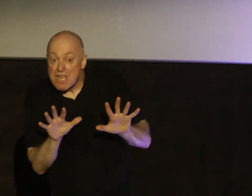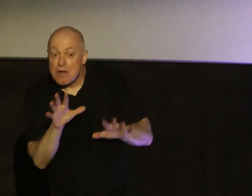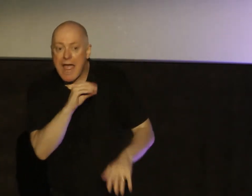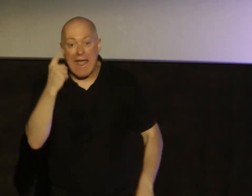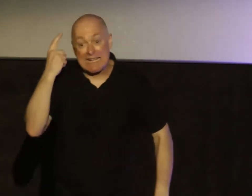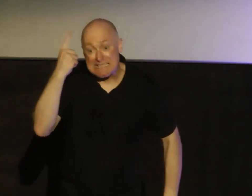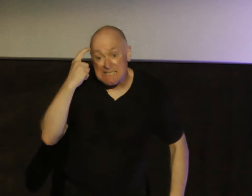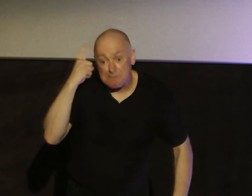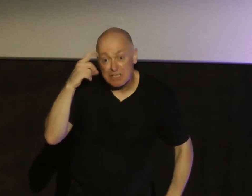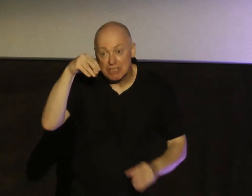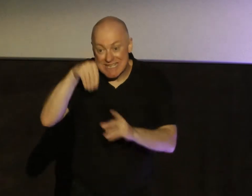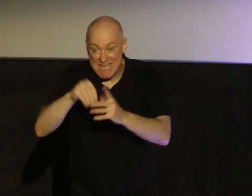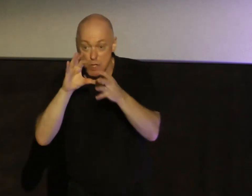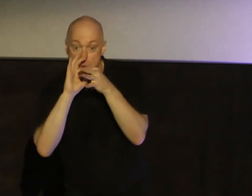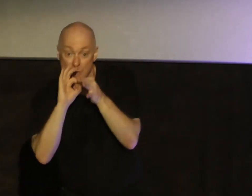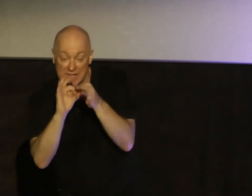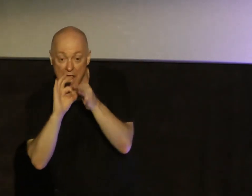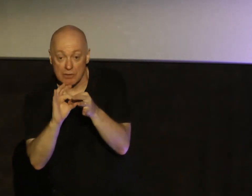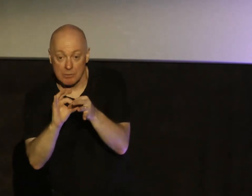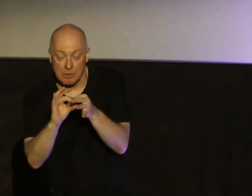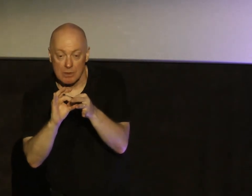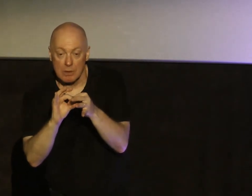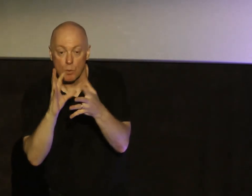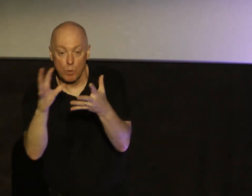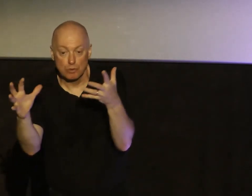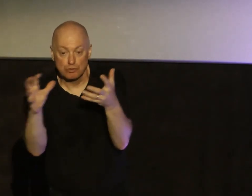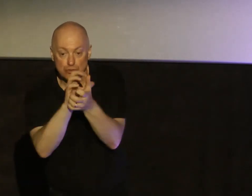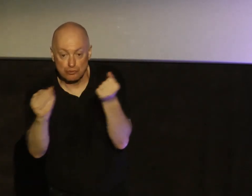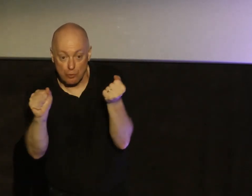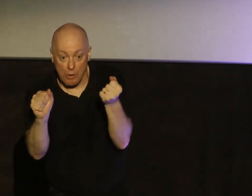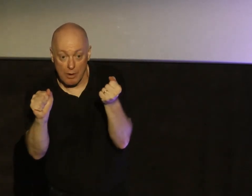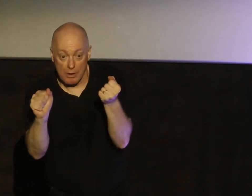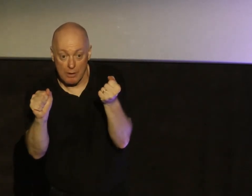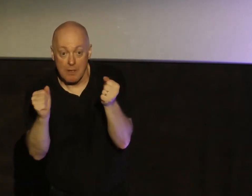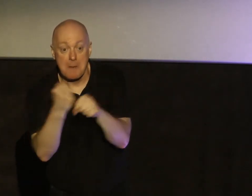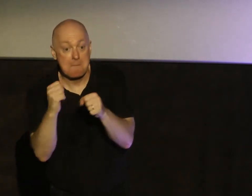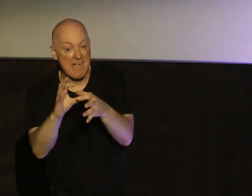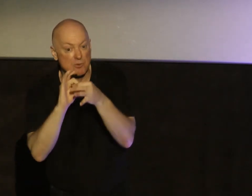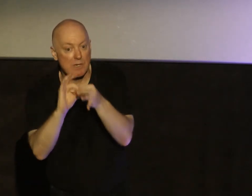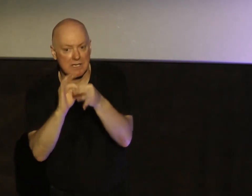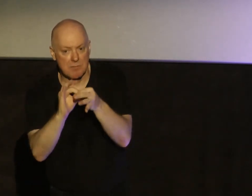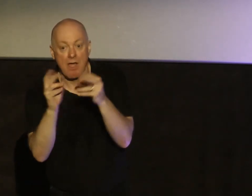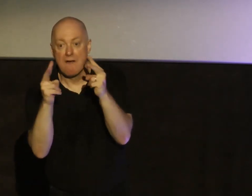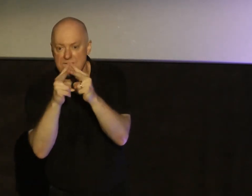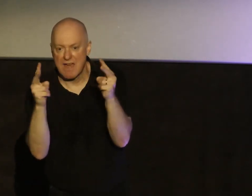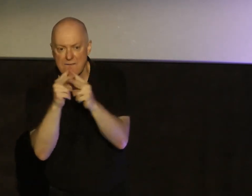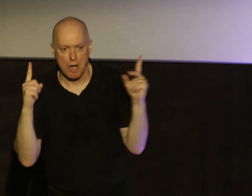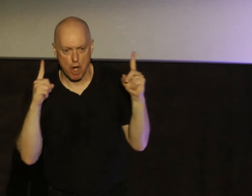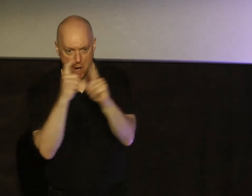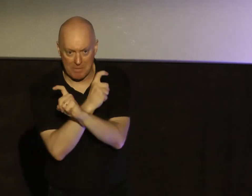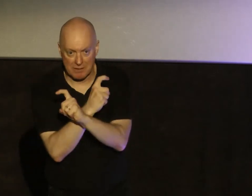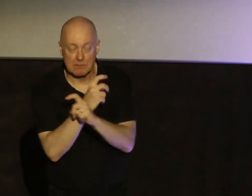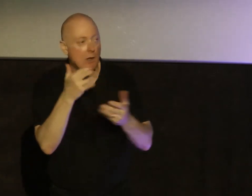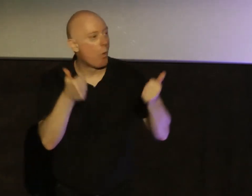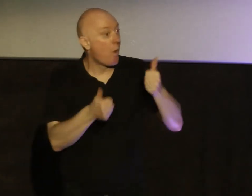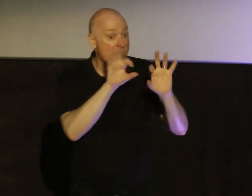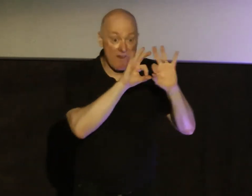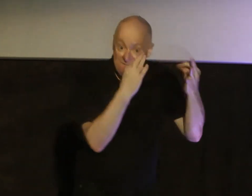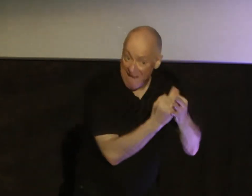in relationships is crippling. And it makes relationships very complex. Whether it's family relationships or